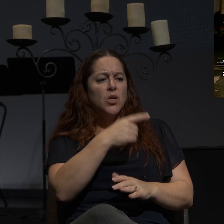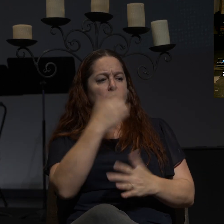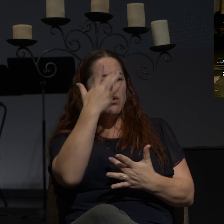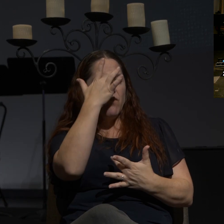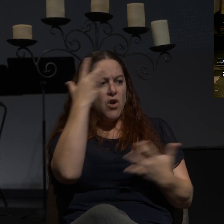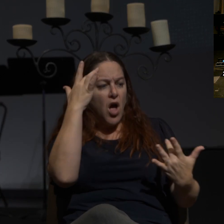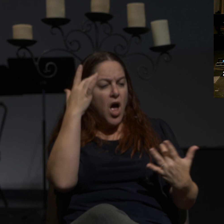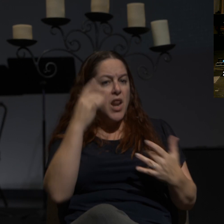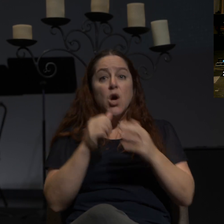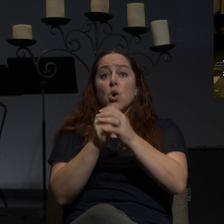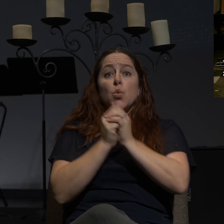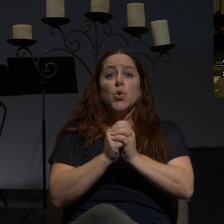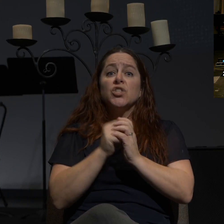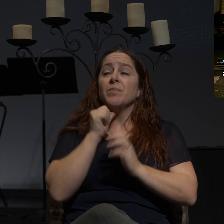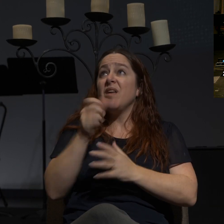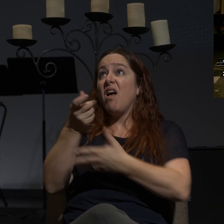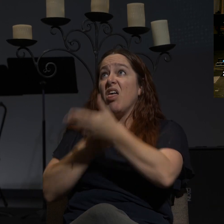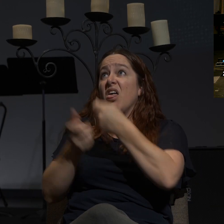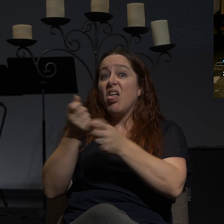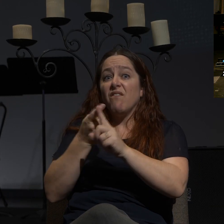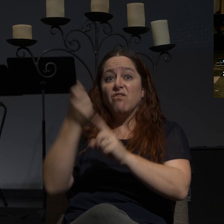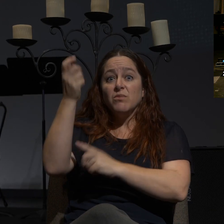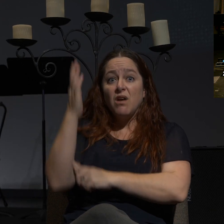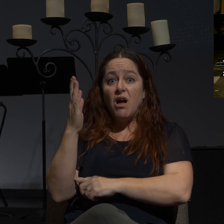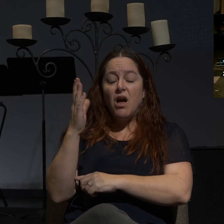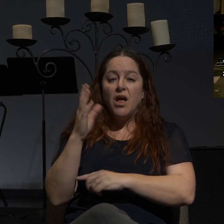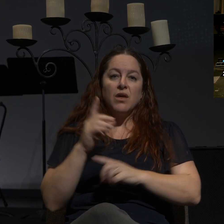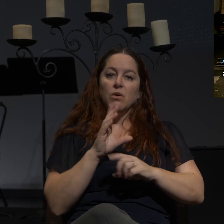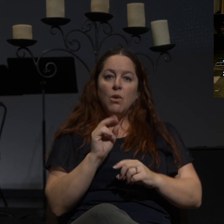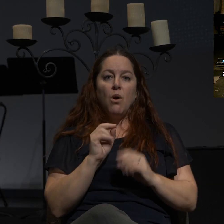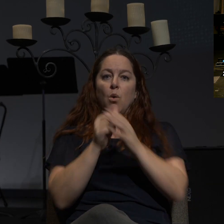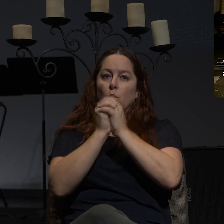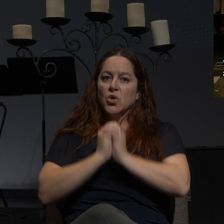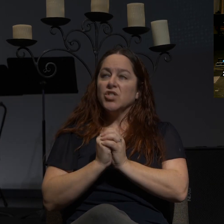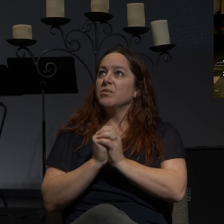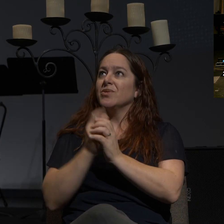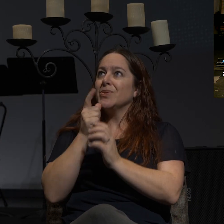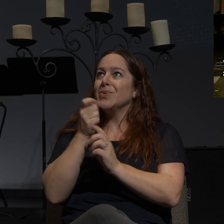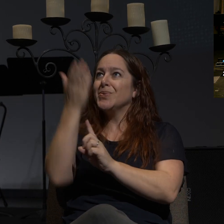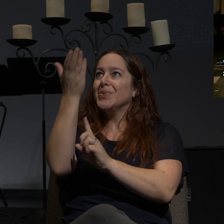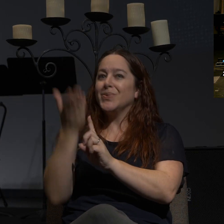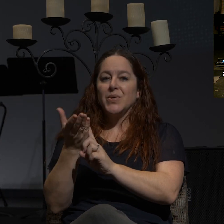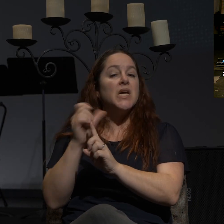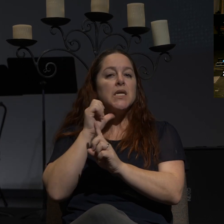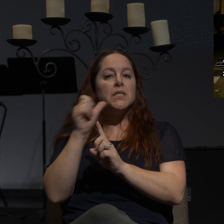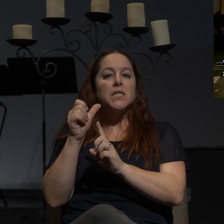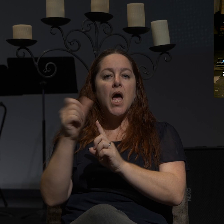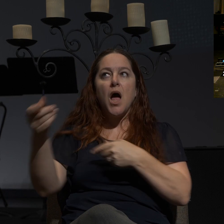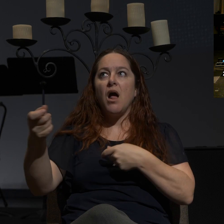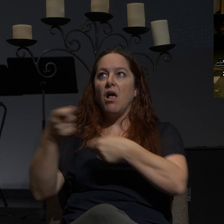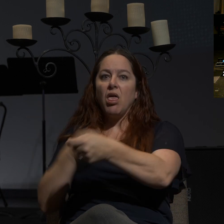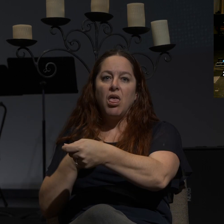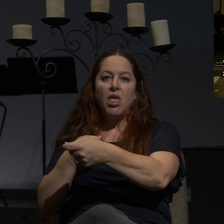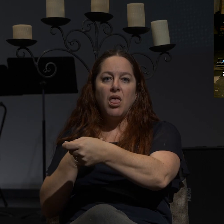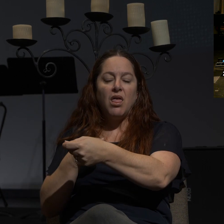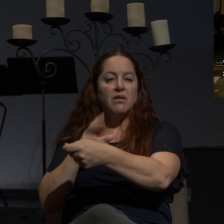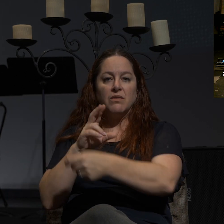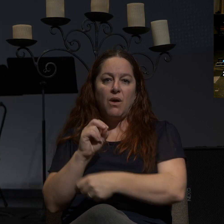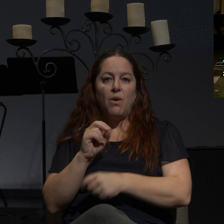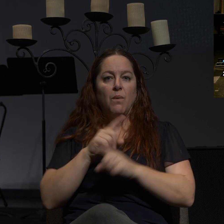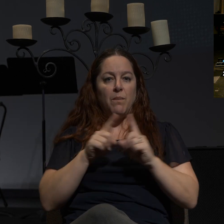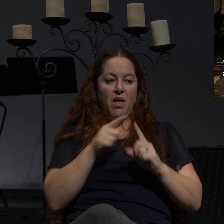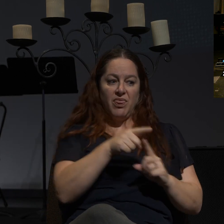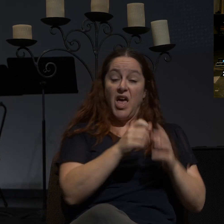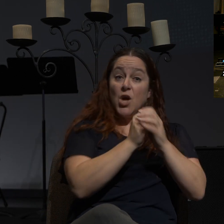isn't about what I get from God. Worship is about who God is. Worship isn't transactional. And they were using